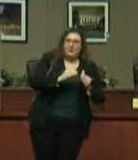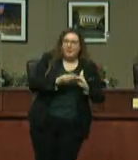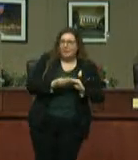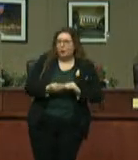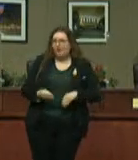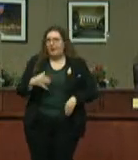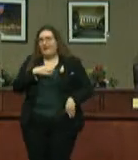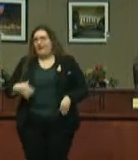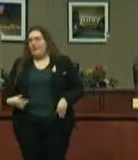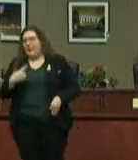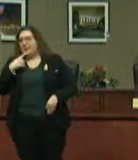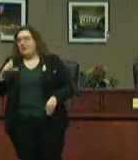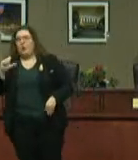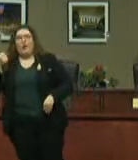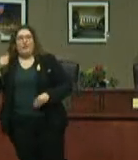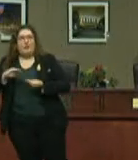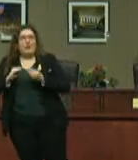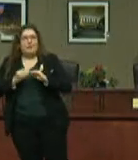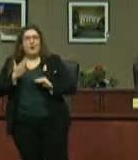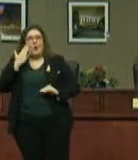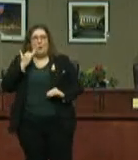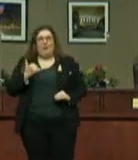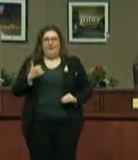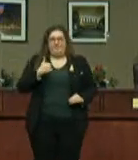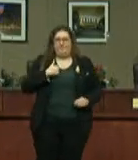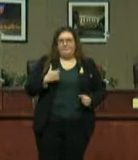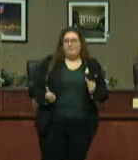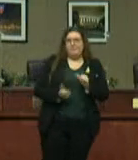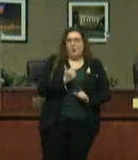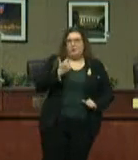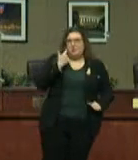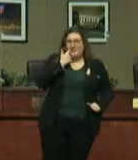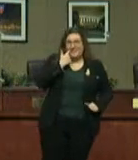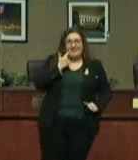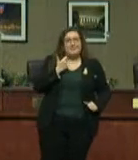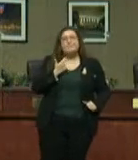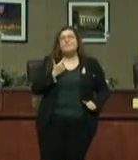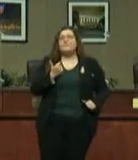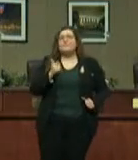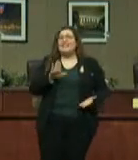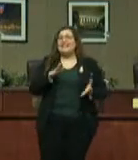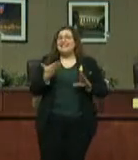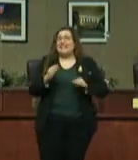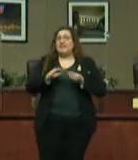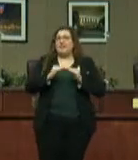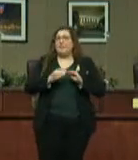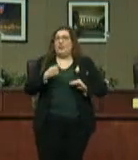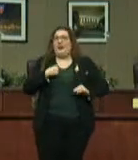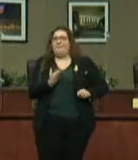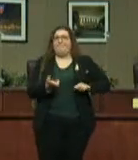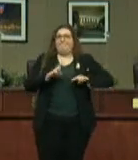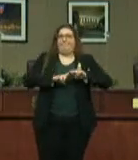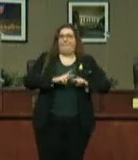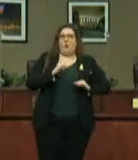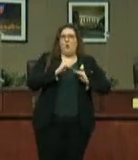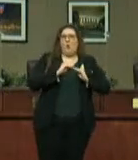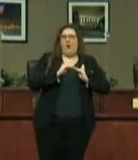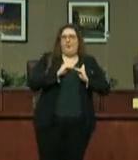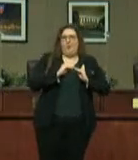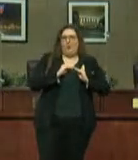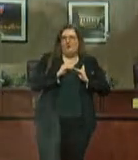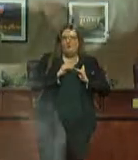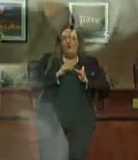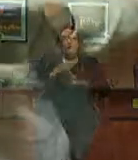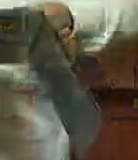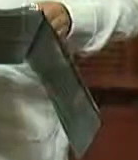at different times. In the cases of death, I have one more than the mayor. A mayor, that happens after we give you that